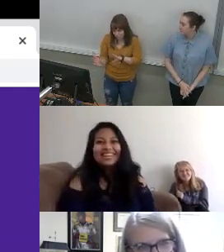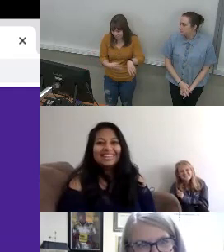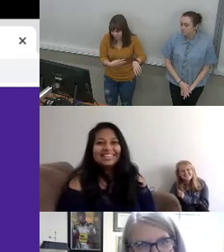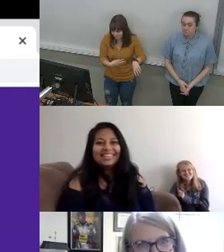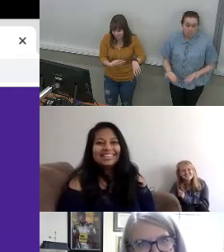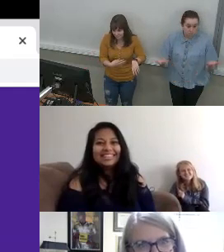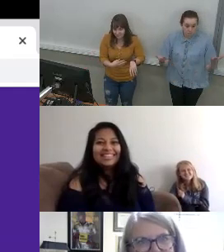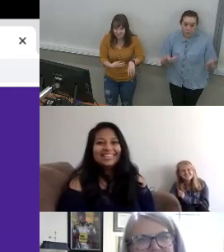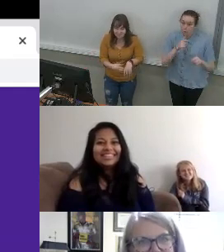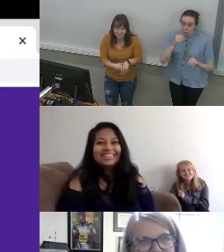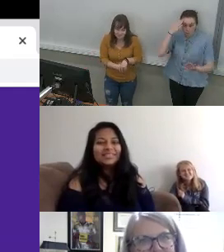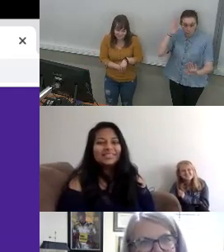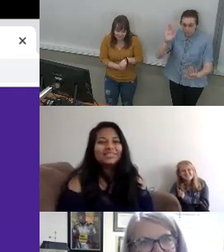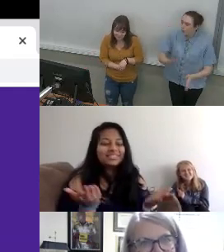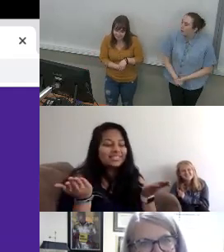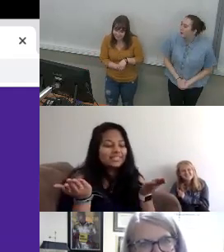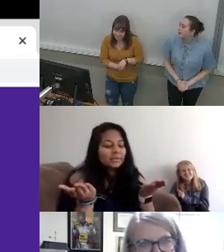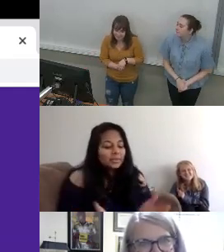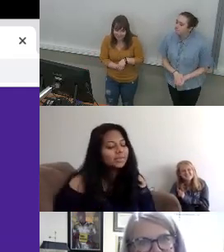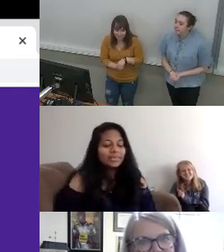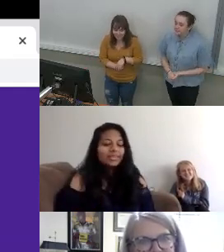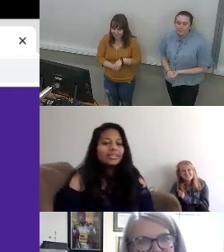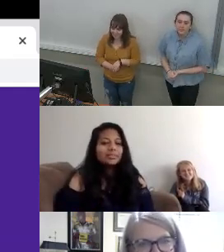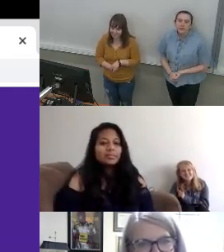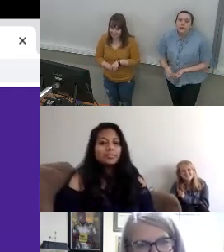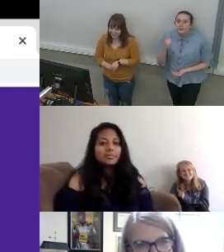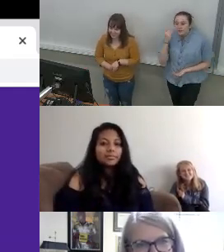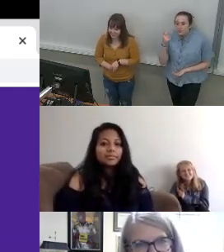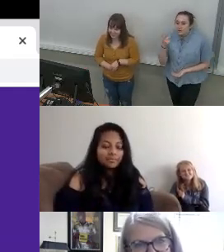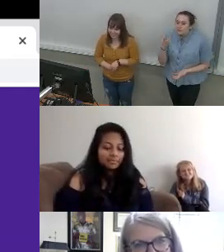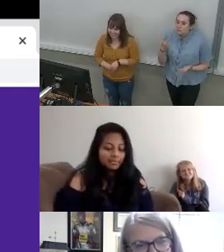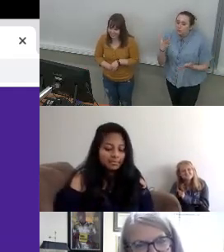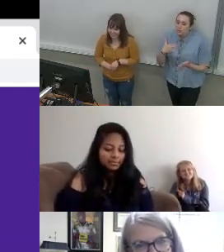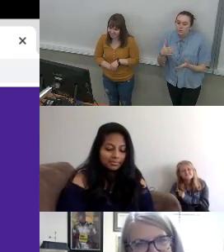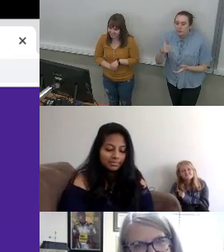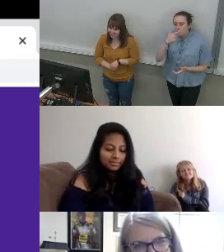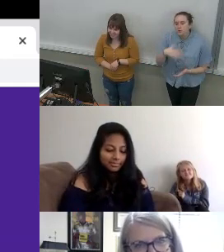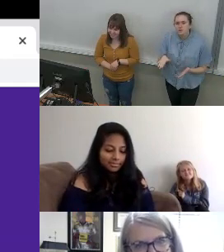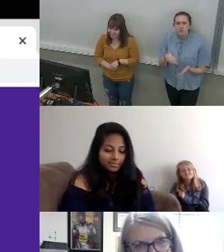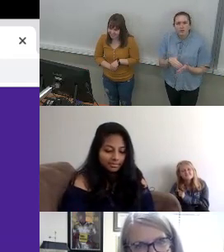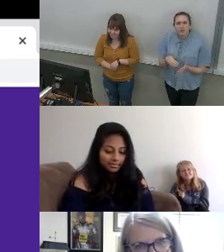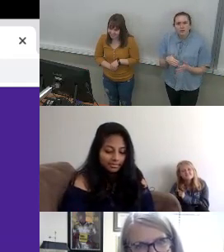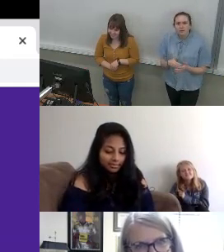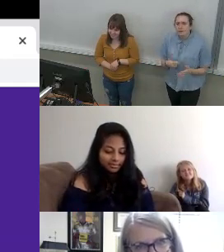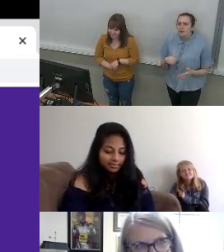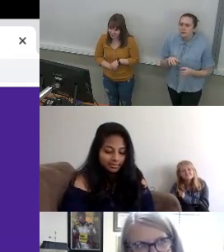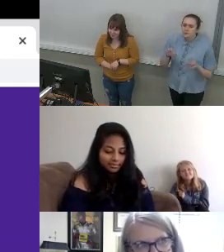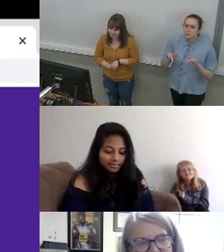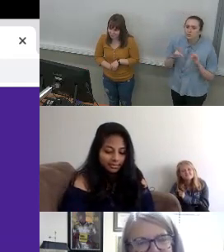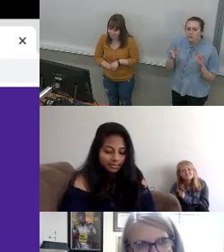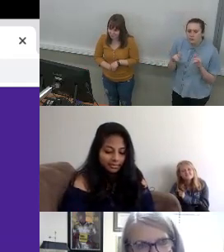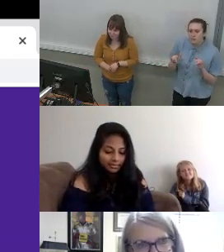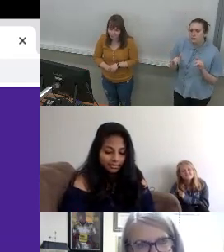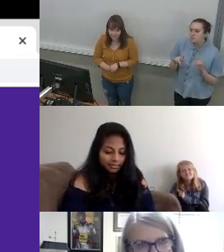anymore. who knows? But if you guys want to like watch this again, it